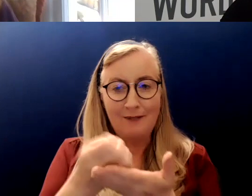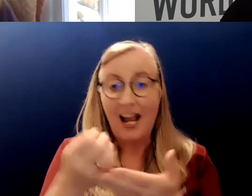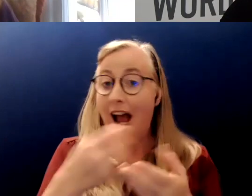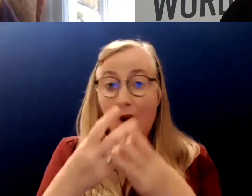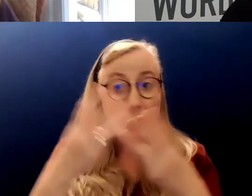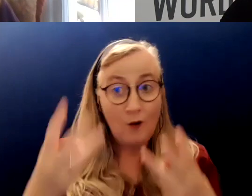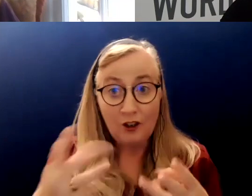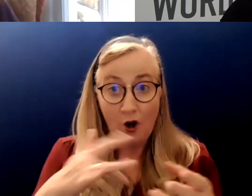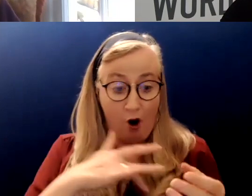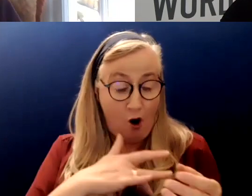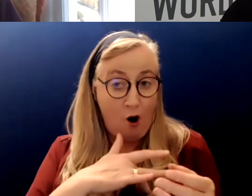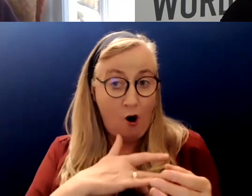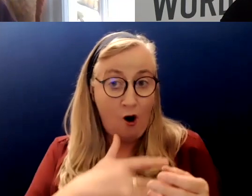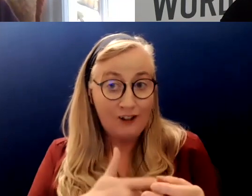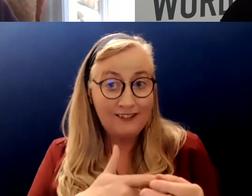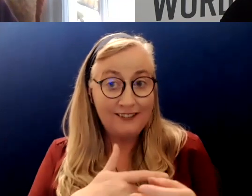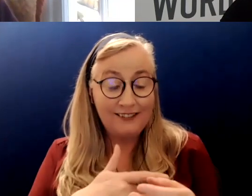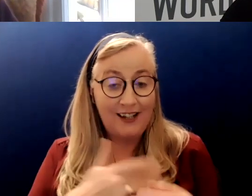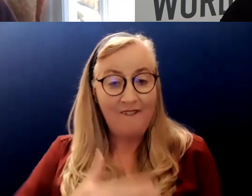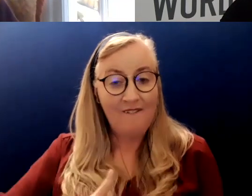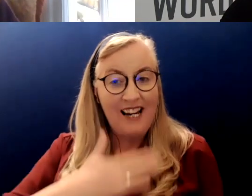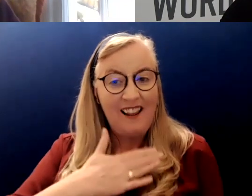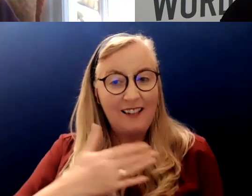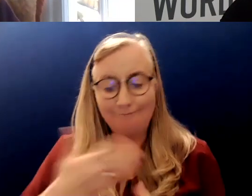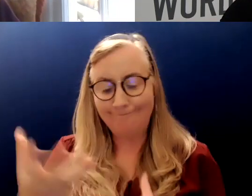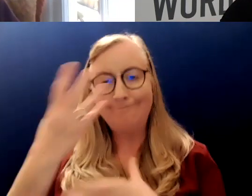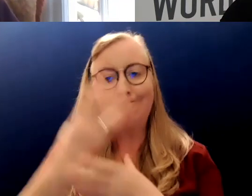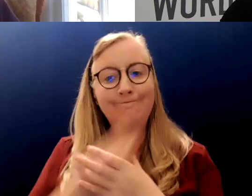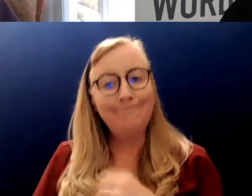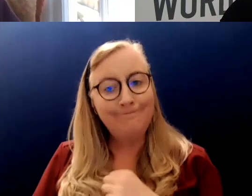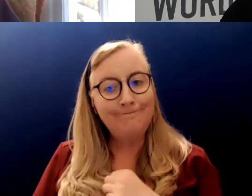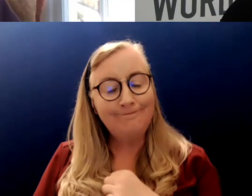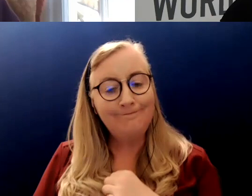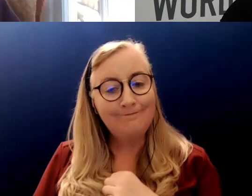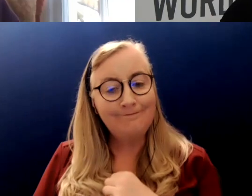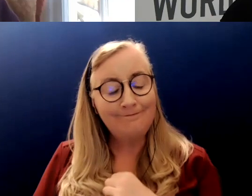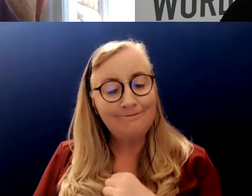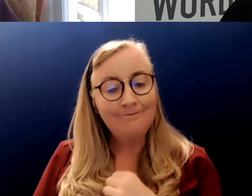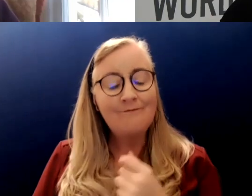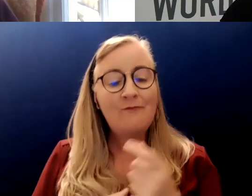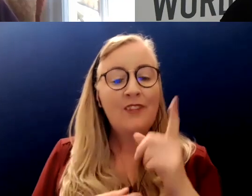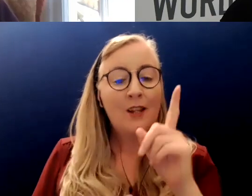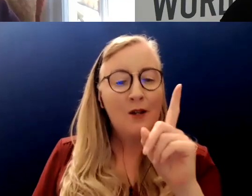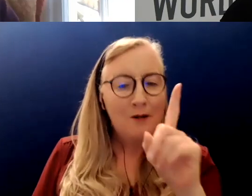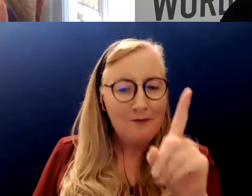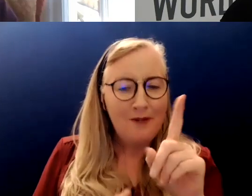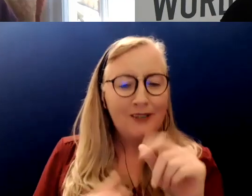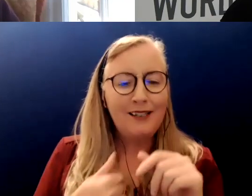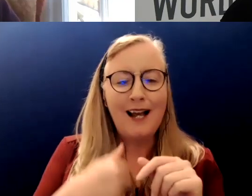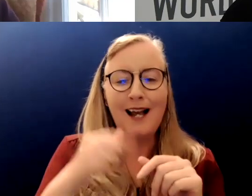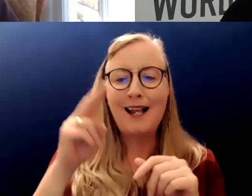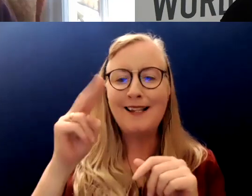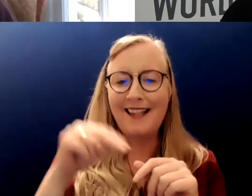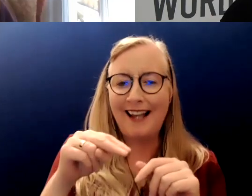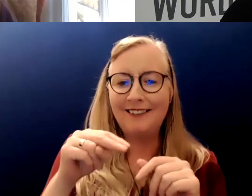feelings. It was hard for me. So I sat with that. And then But I can come back together now with Codas